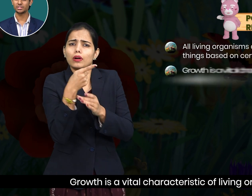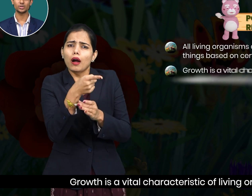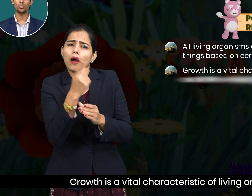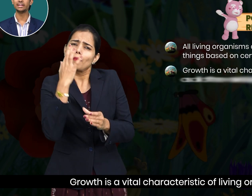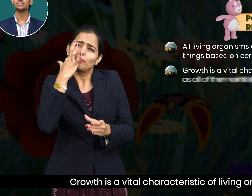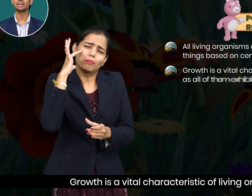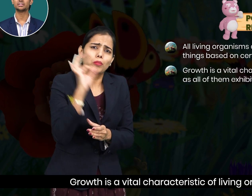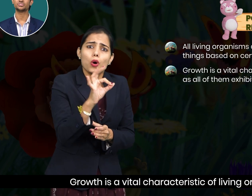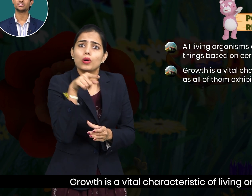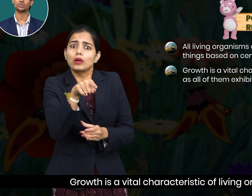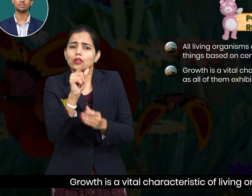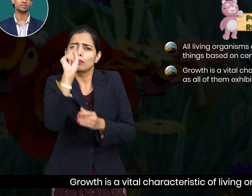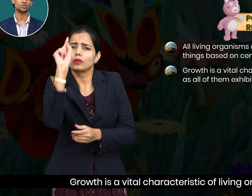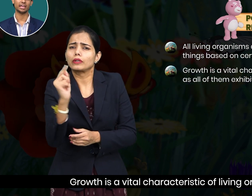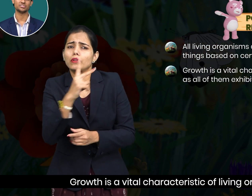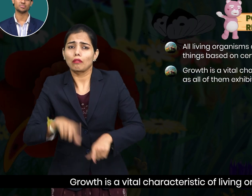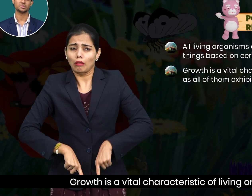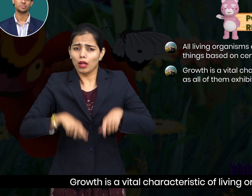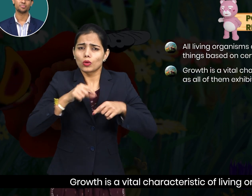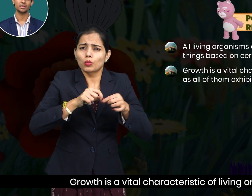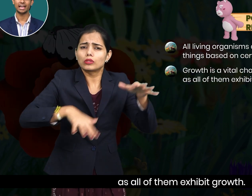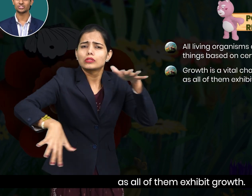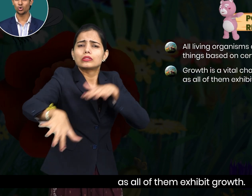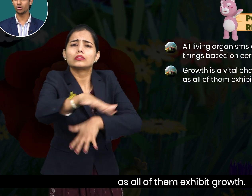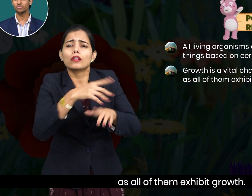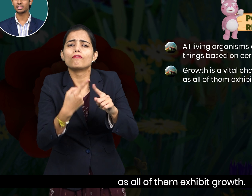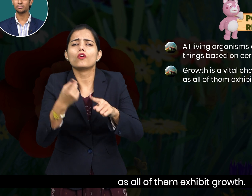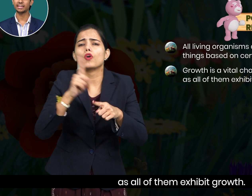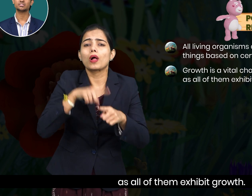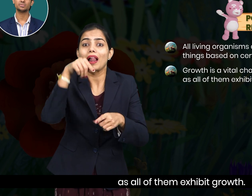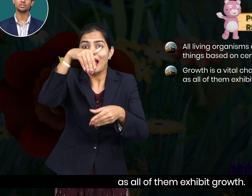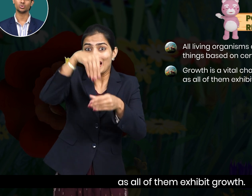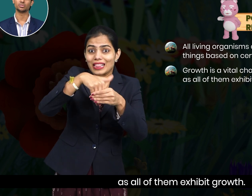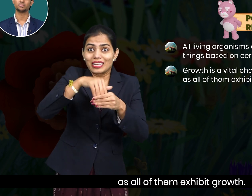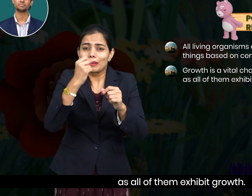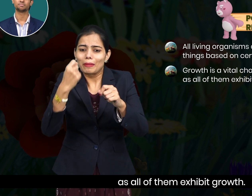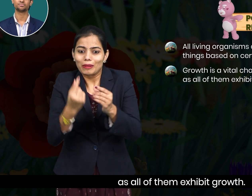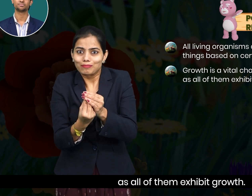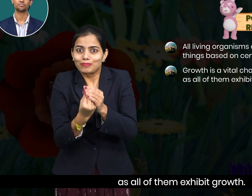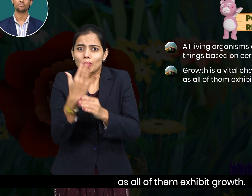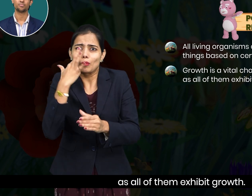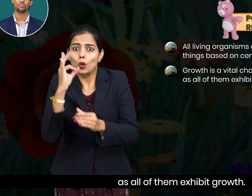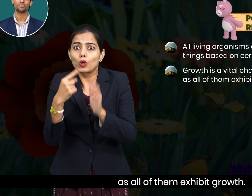Growth is a vital characteristic of living organisms, as all of them exhibit growth.